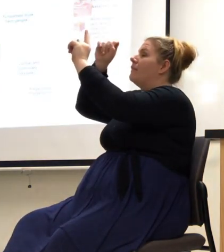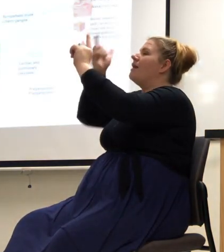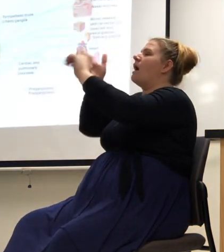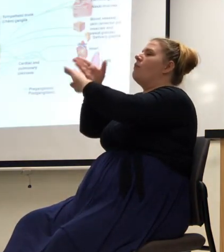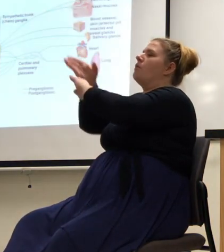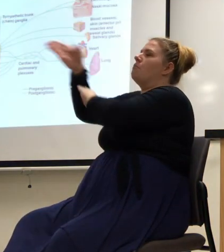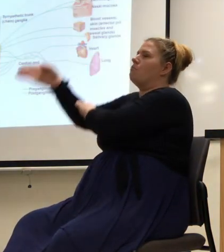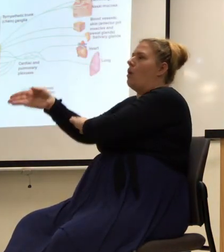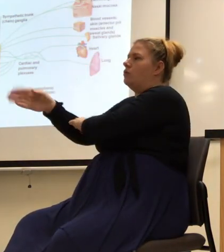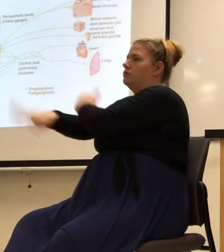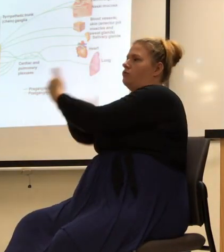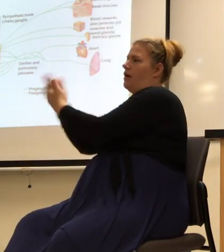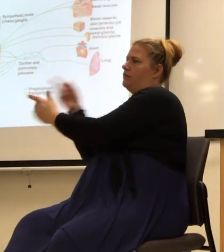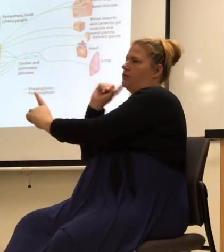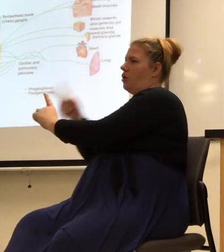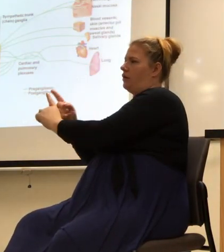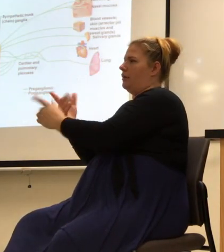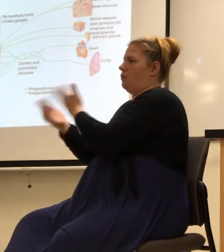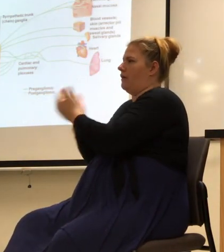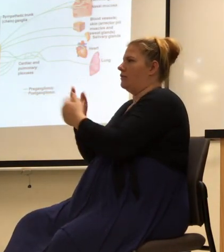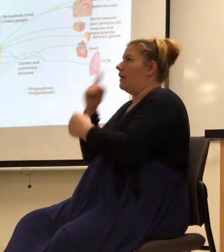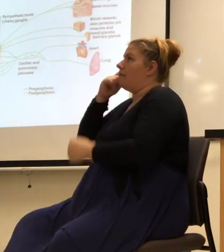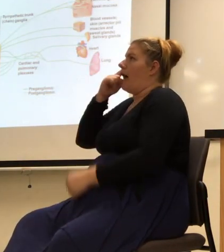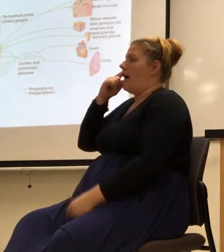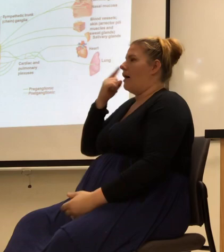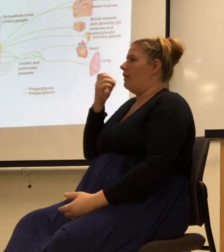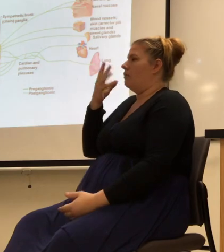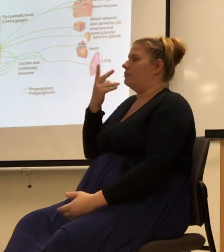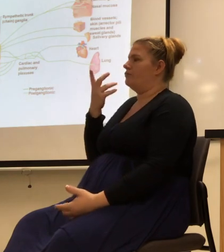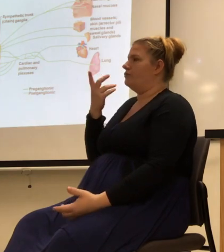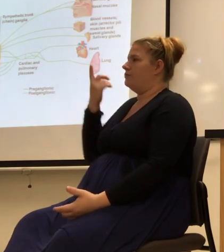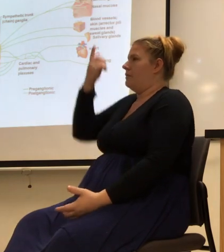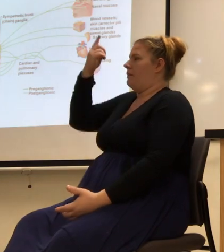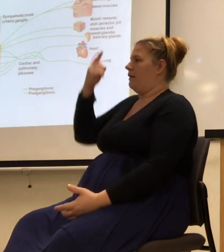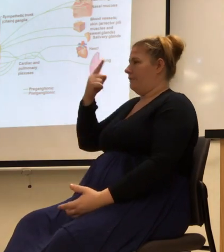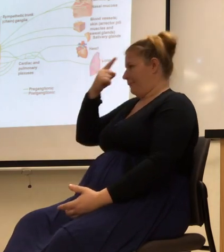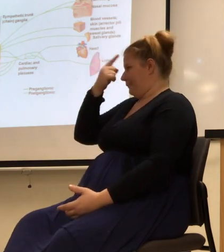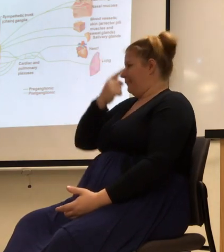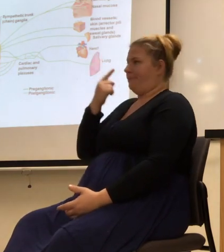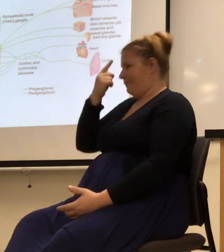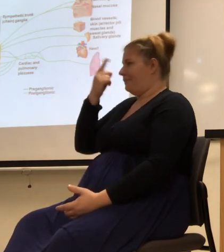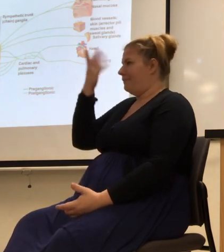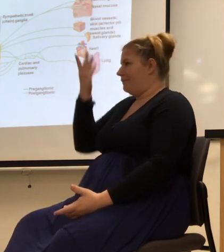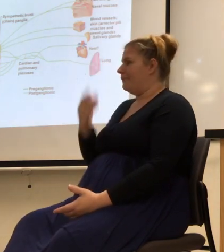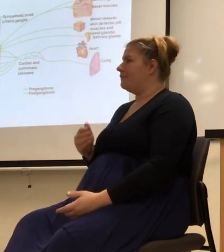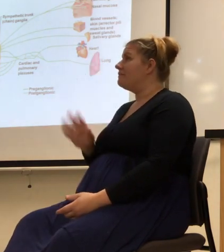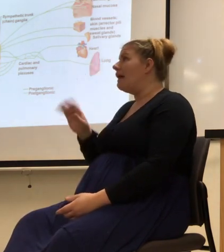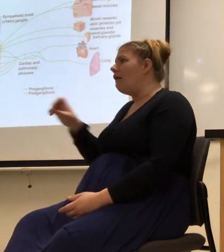post goes to the target, to like the eye, it's higher or something. All right, so that's another possibility.